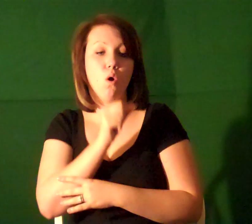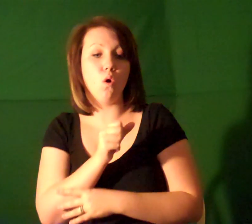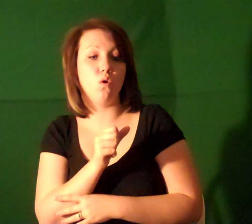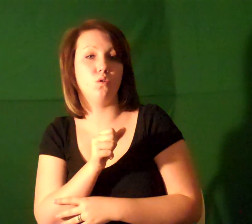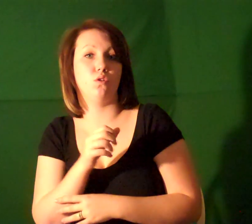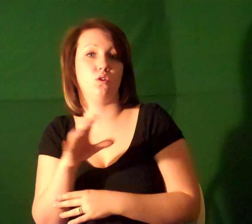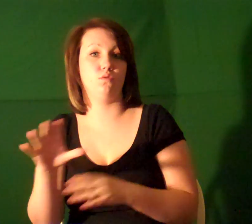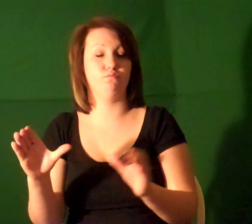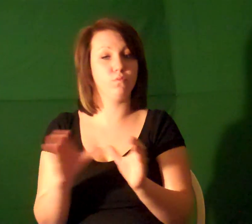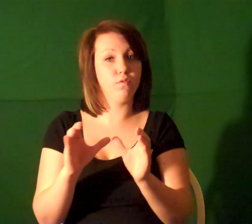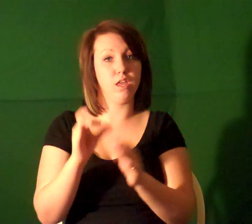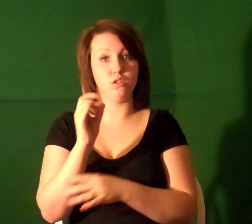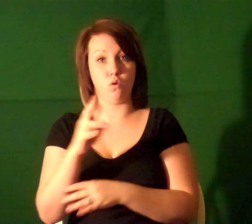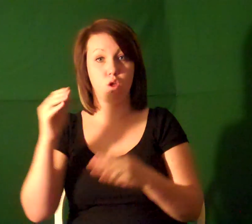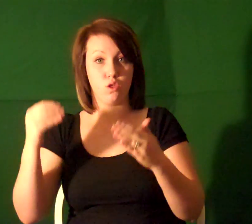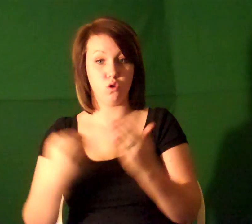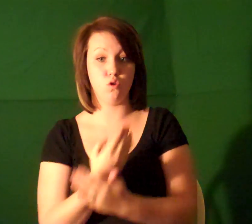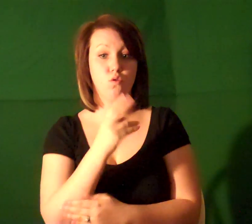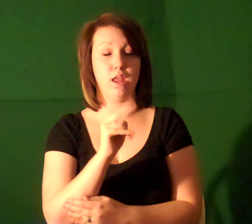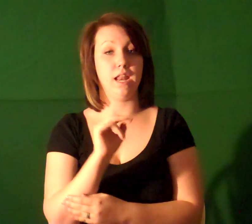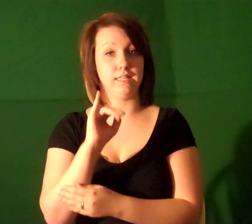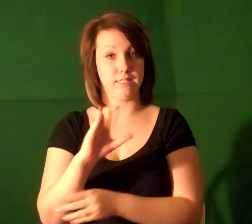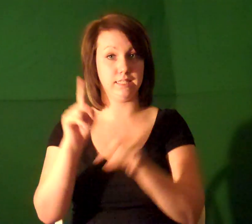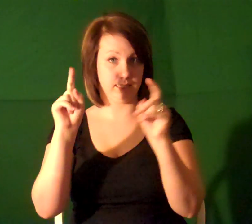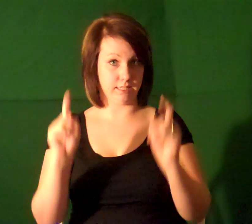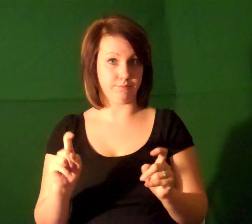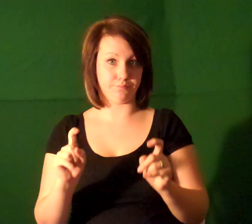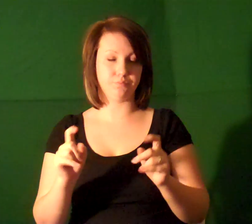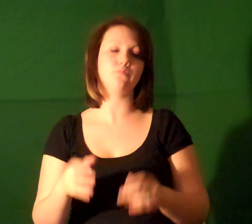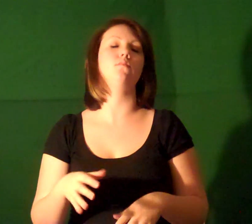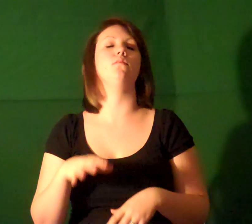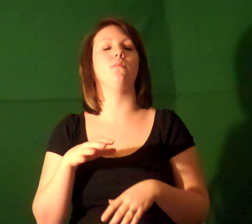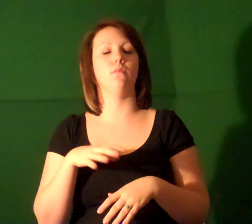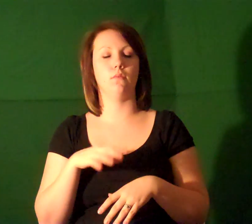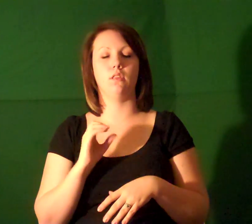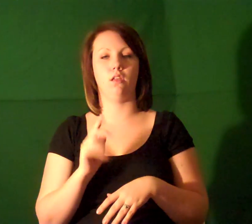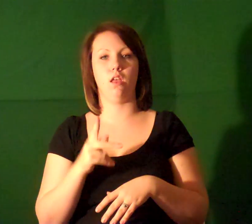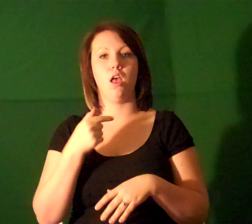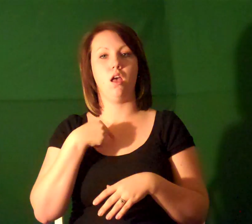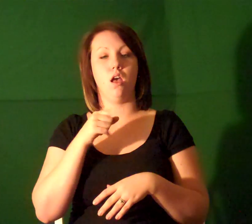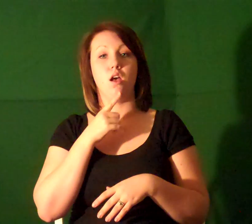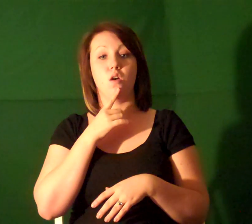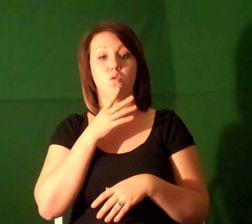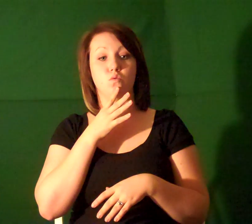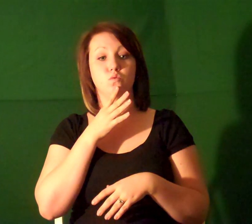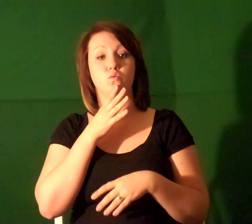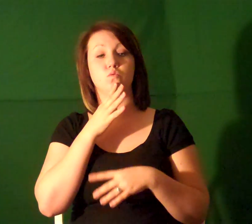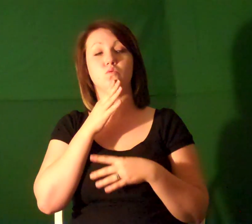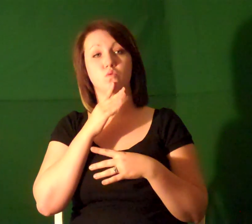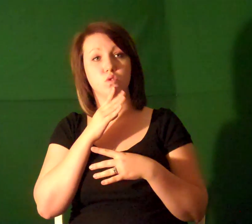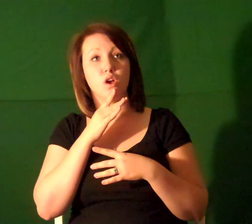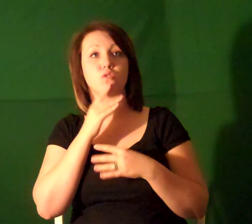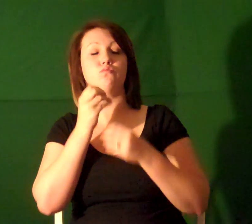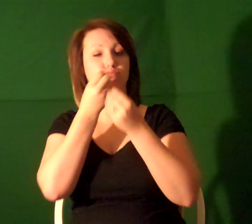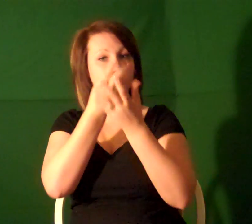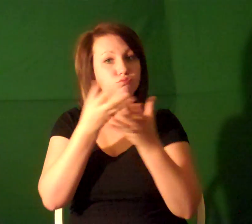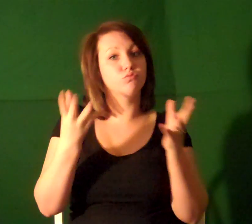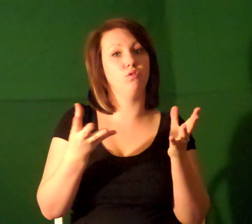test. So let me tell you a little bit about the NIC test. Some important things that you'll need to know. There are